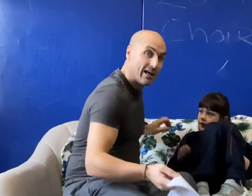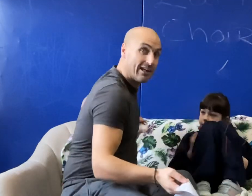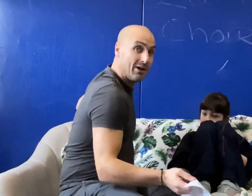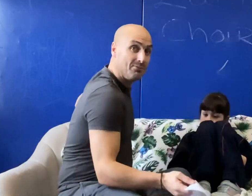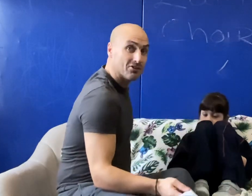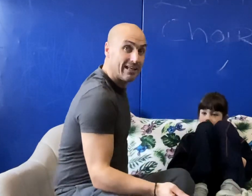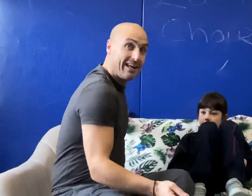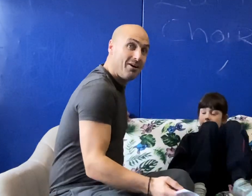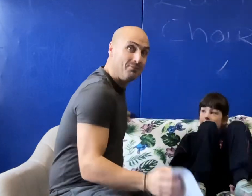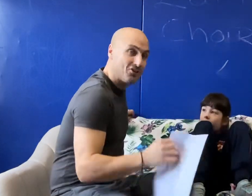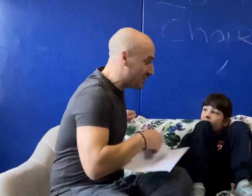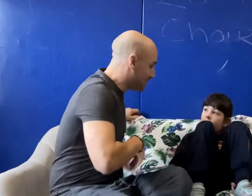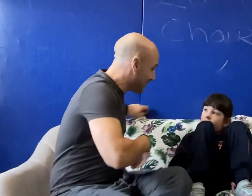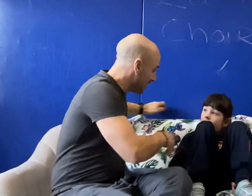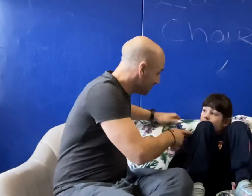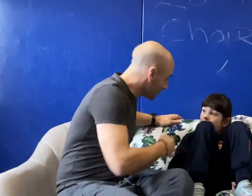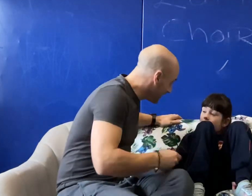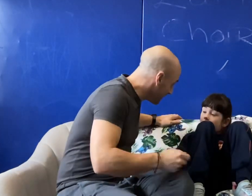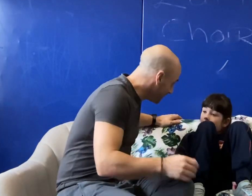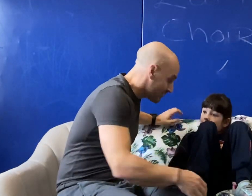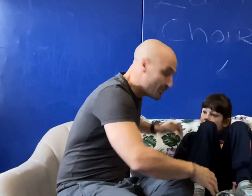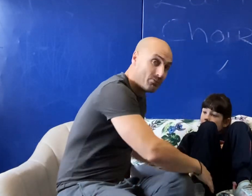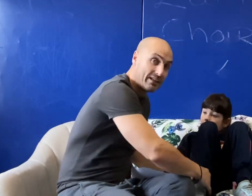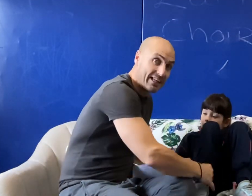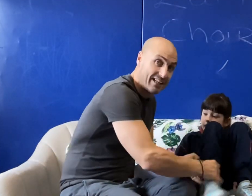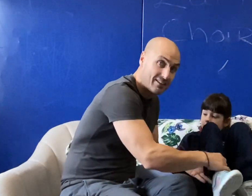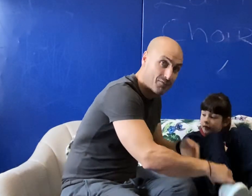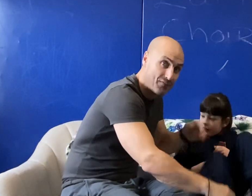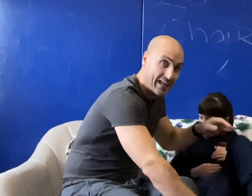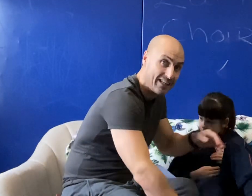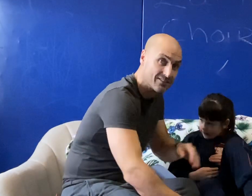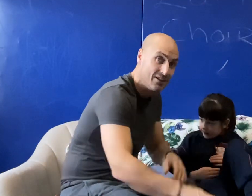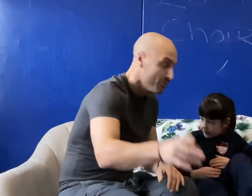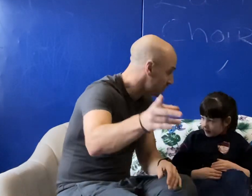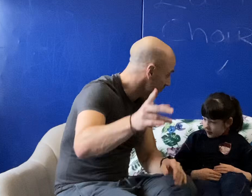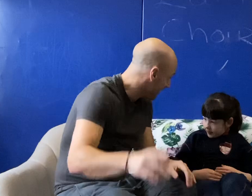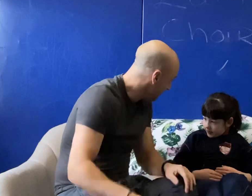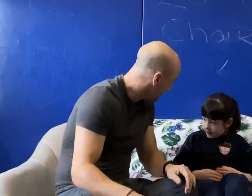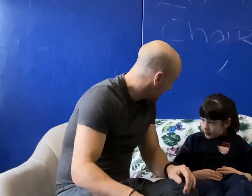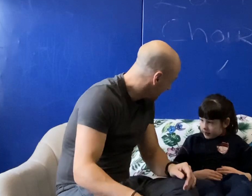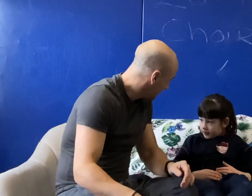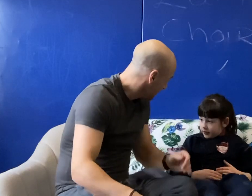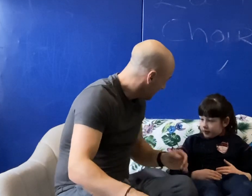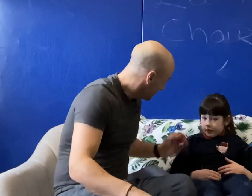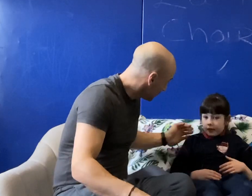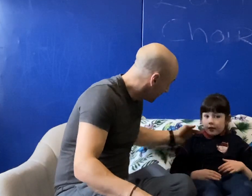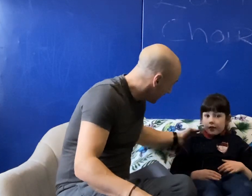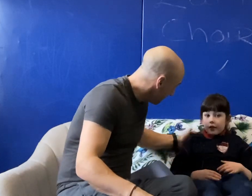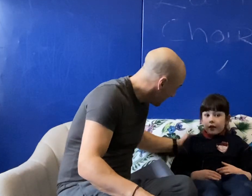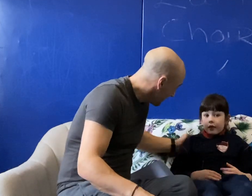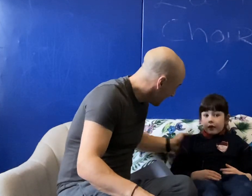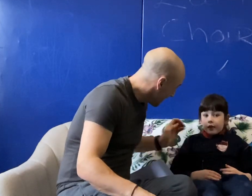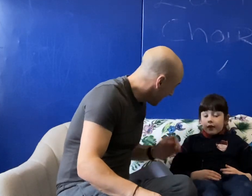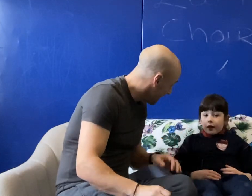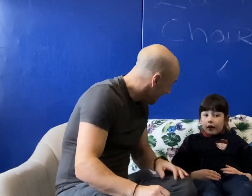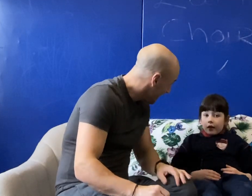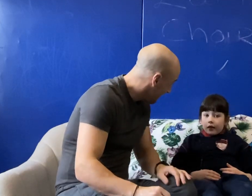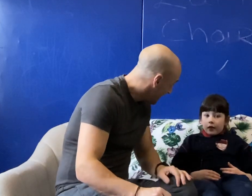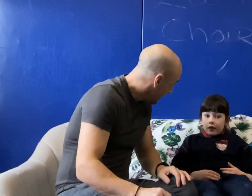And today I'm joined by, what's your name? But I'm dead, I can't see your face. What's your name? What's your name? Emma. What's